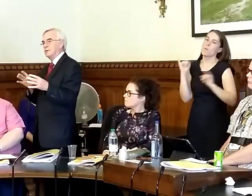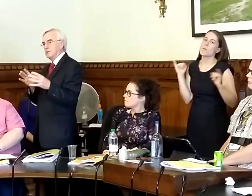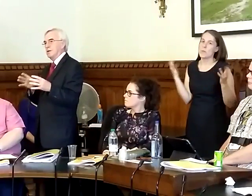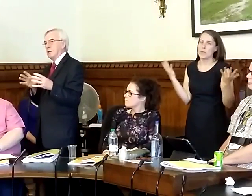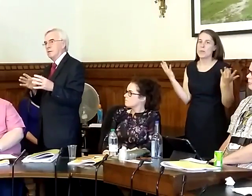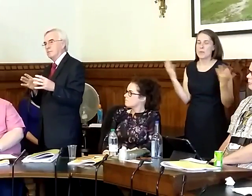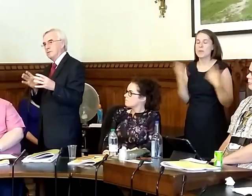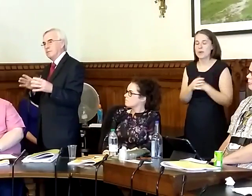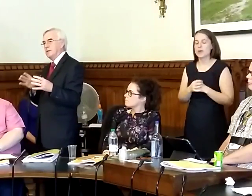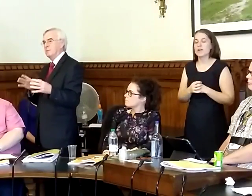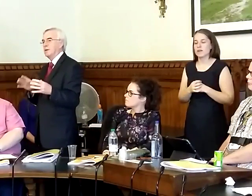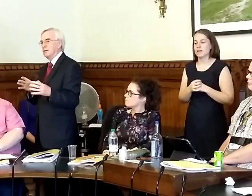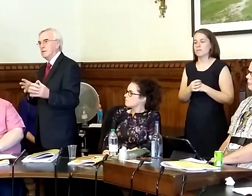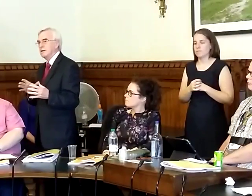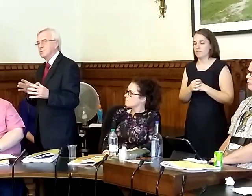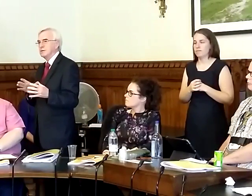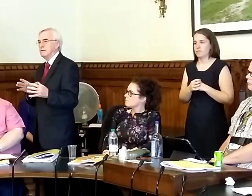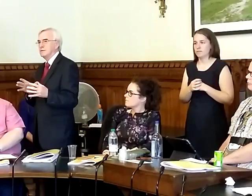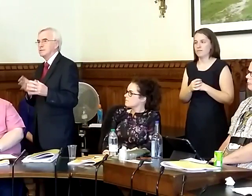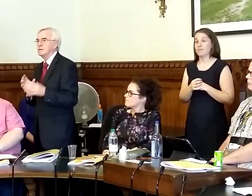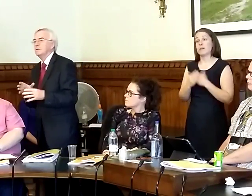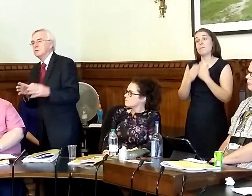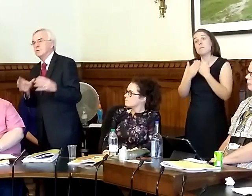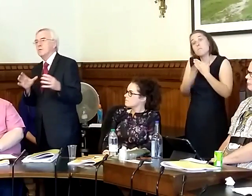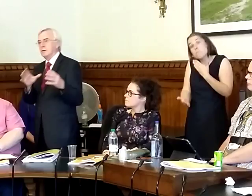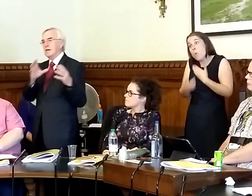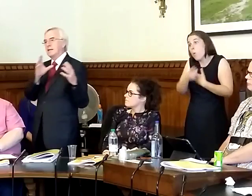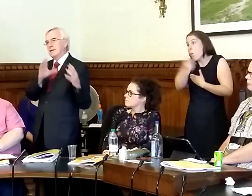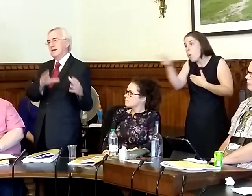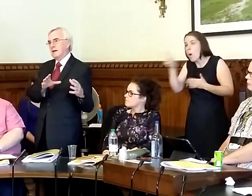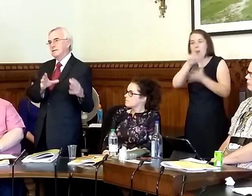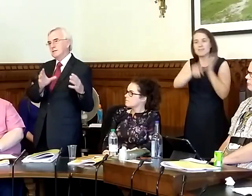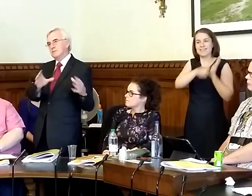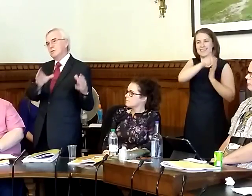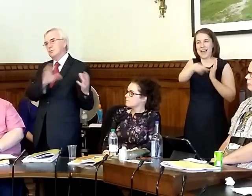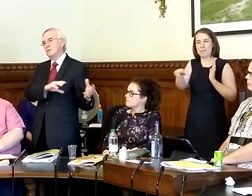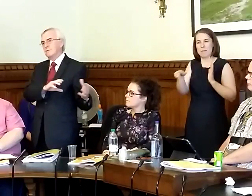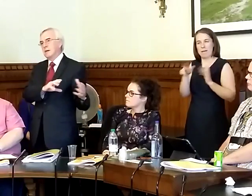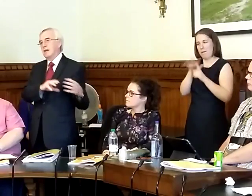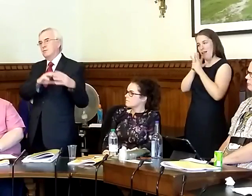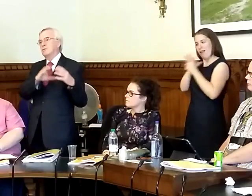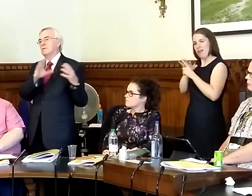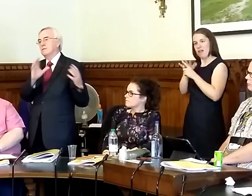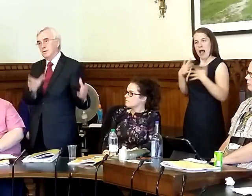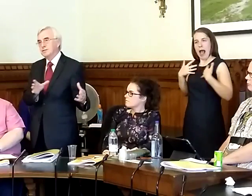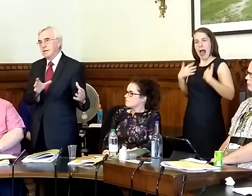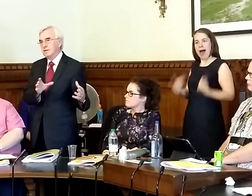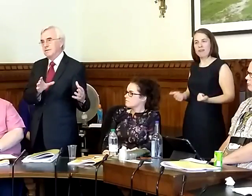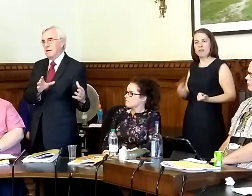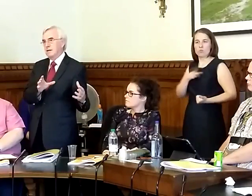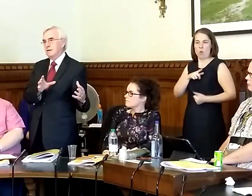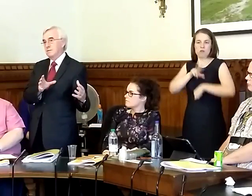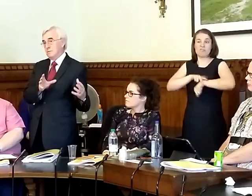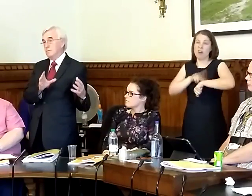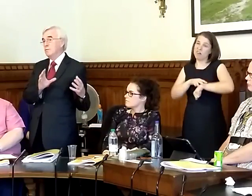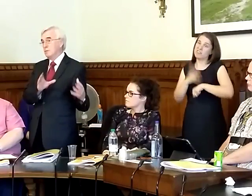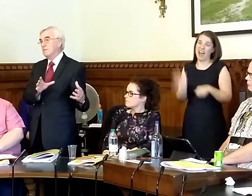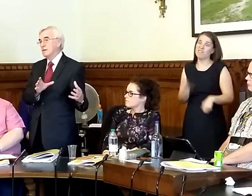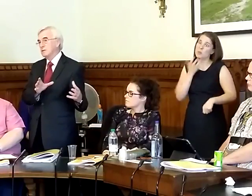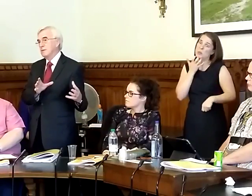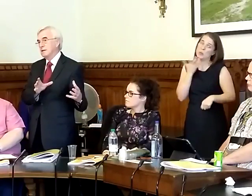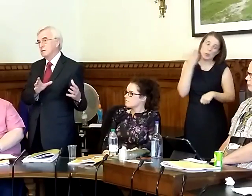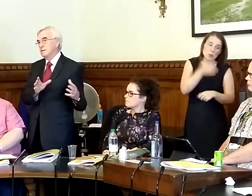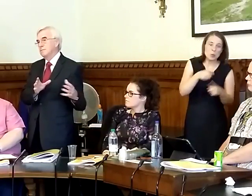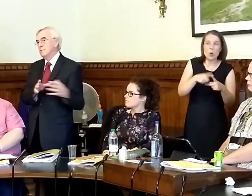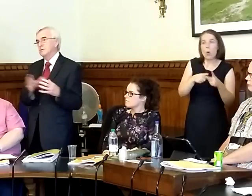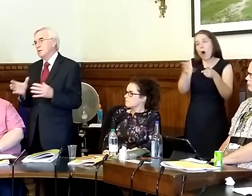and more people are turning up and being dependent on the health service. So what you're getting now is withdrawal of care or not a standard of care that we